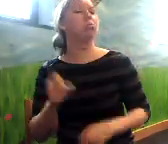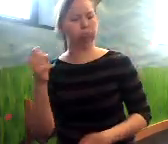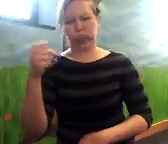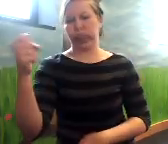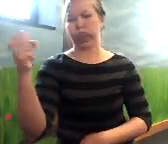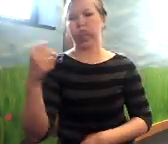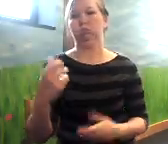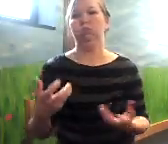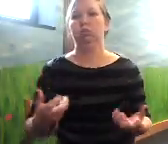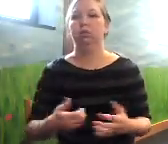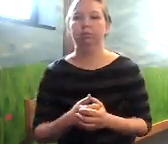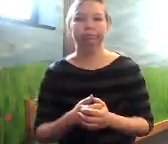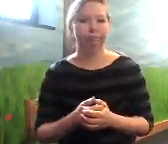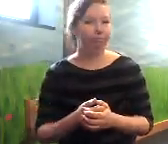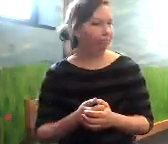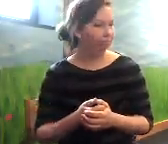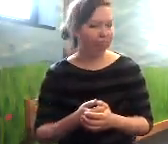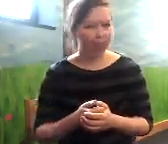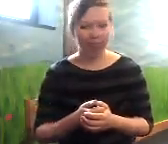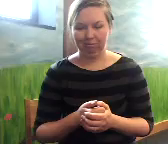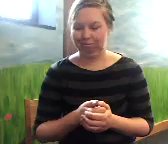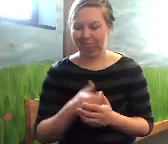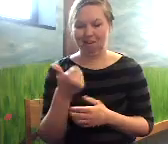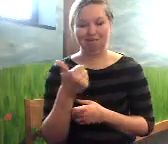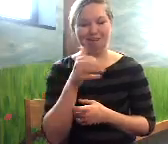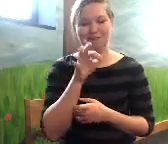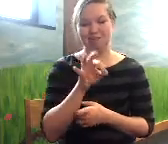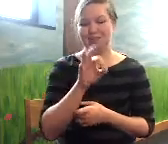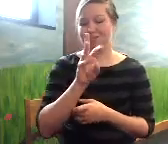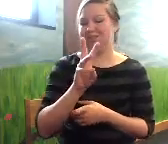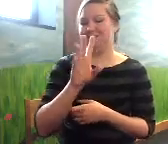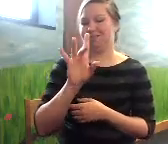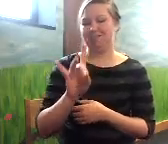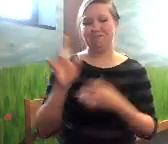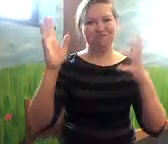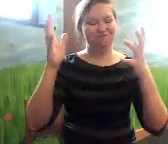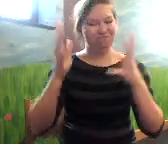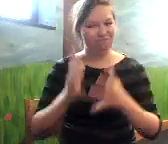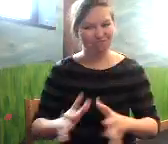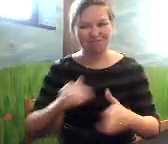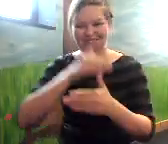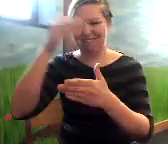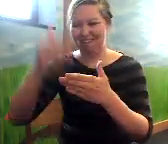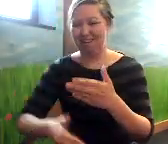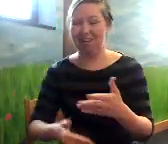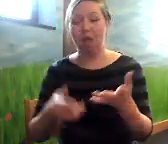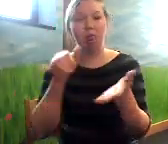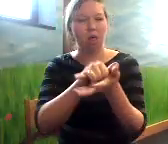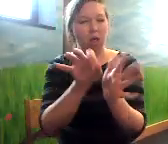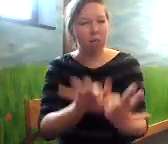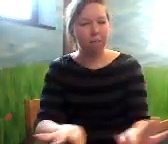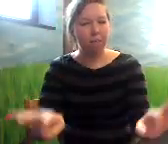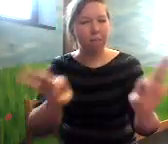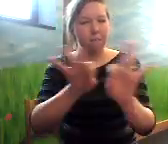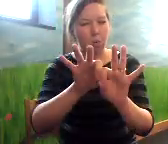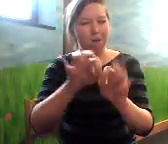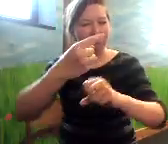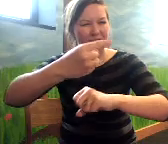just downhill to an eventual failure and full-out withdrawal from Vietnam. So